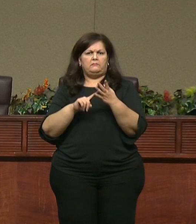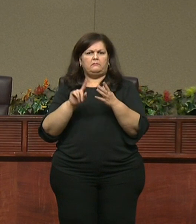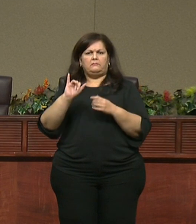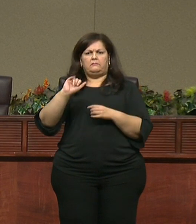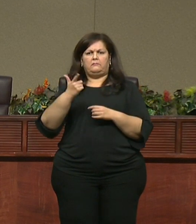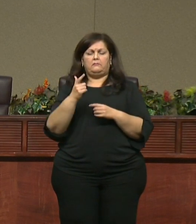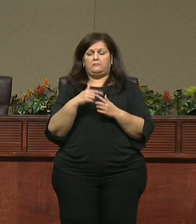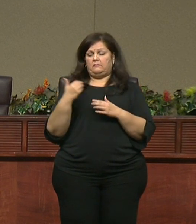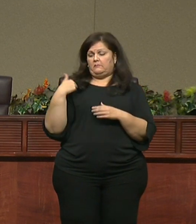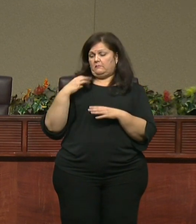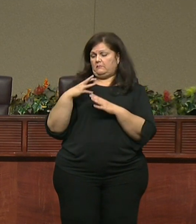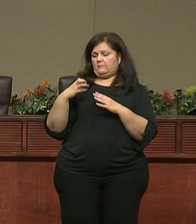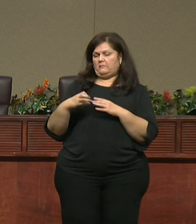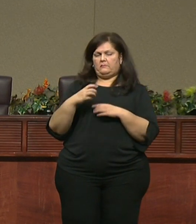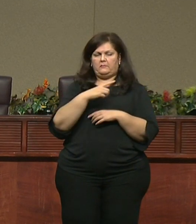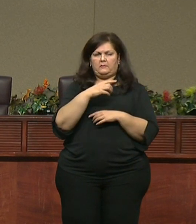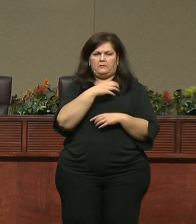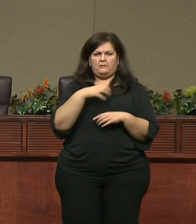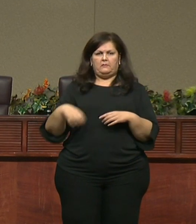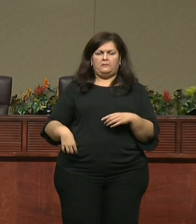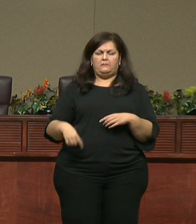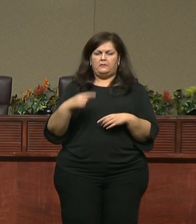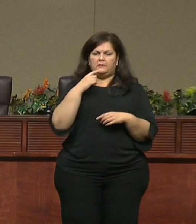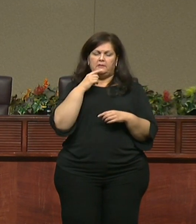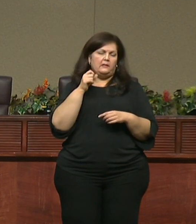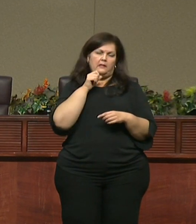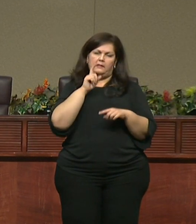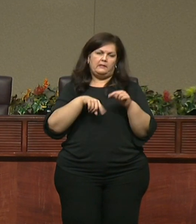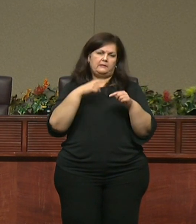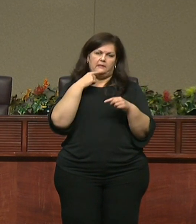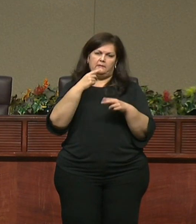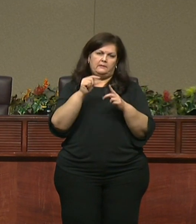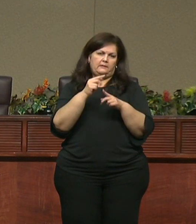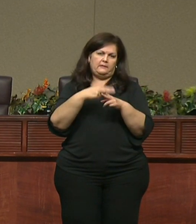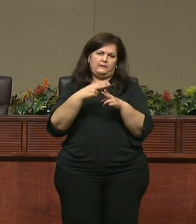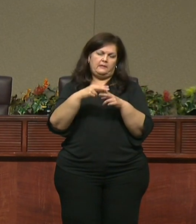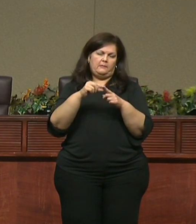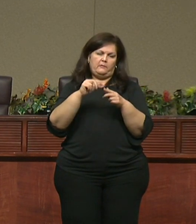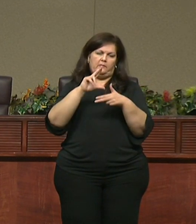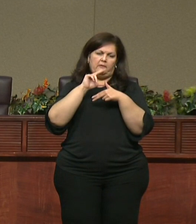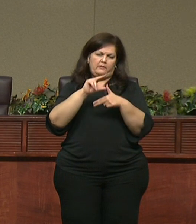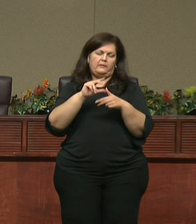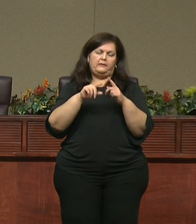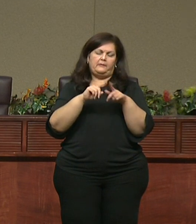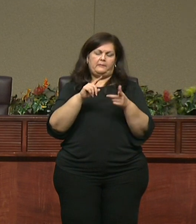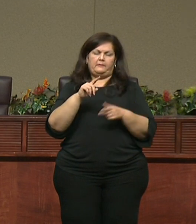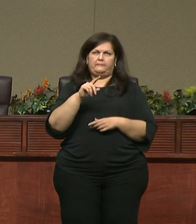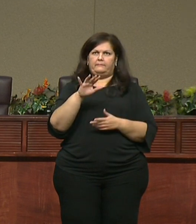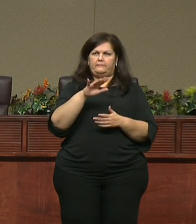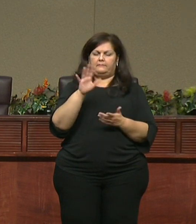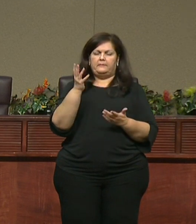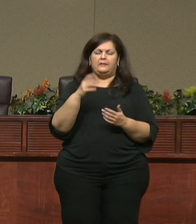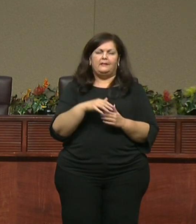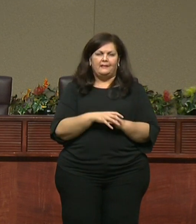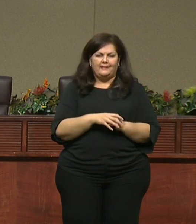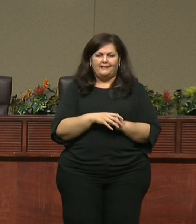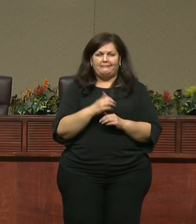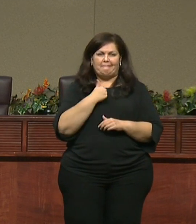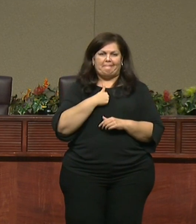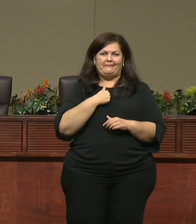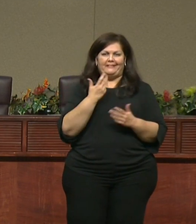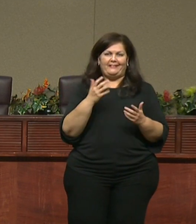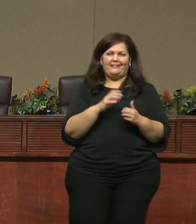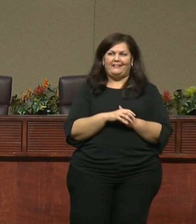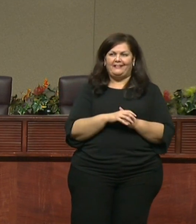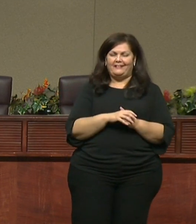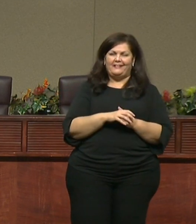weekend, as the mayor said, I'm not even going to try to pronounce the name of the storm, but we were fortunate that it stayed off the coast.